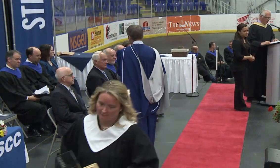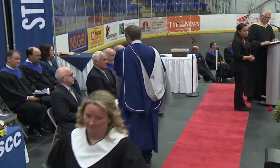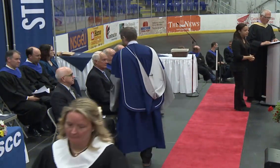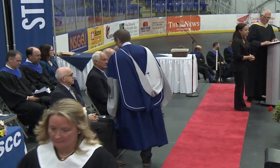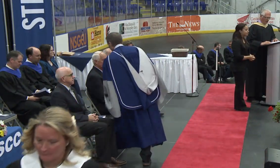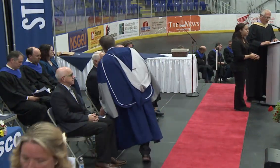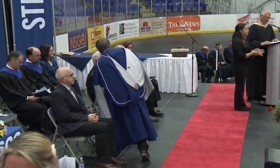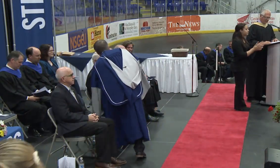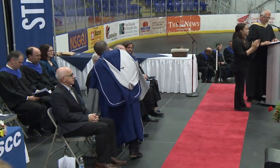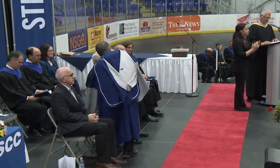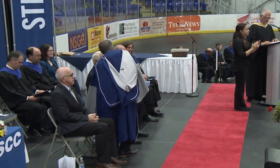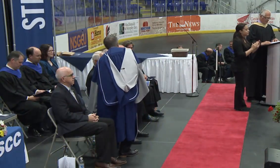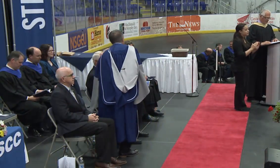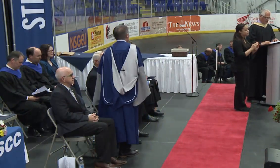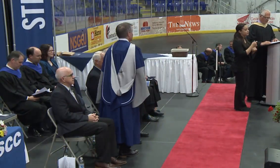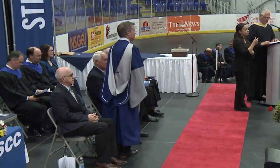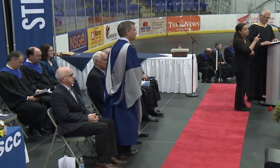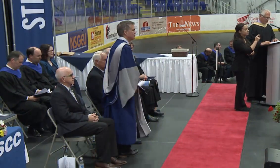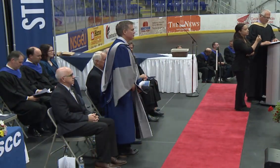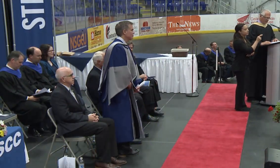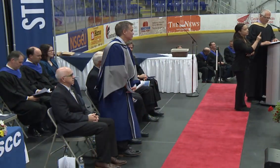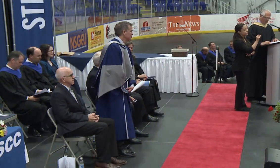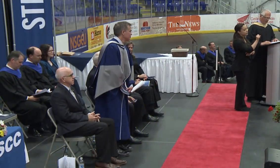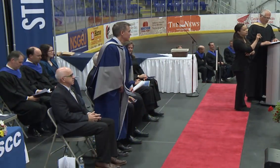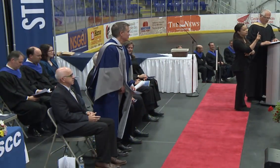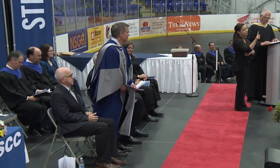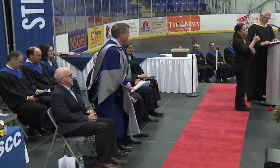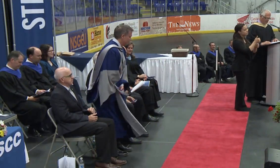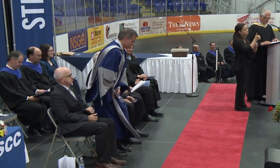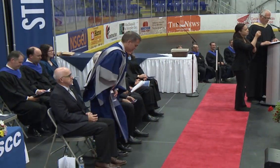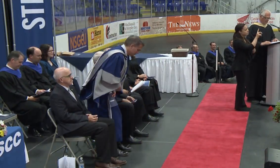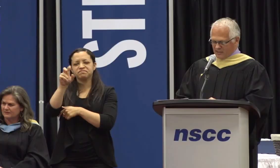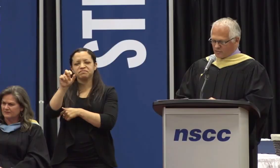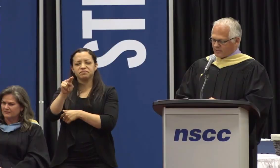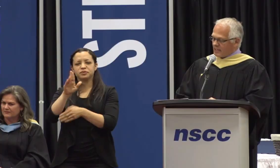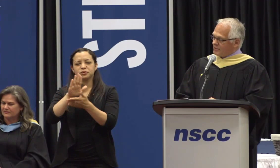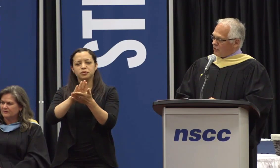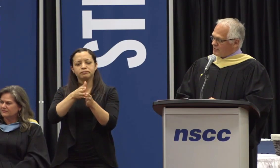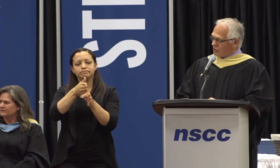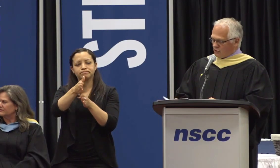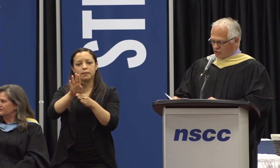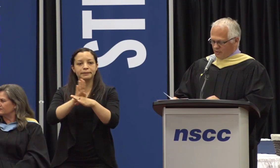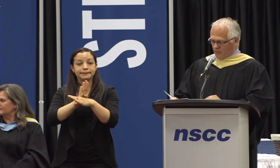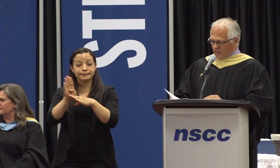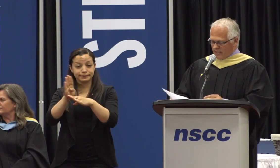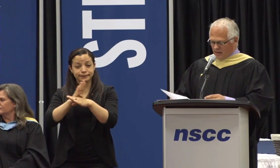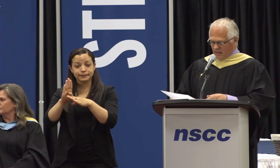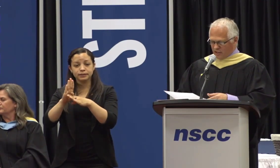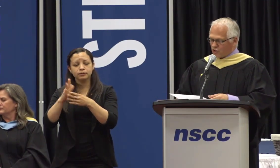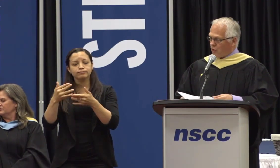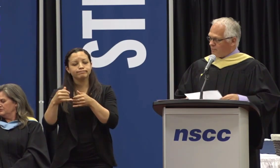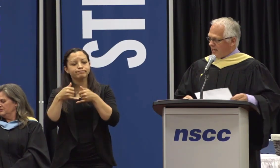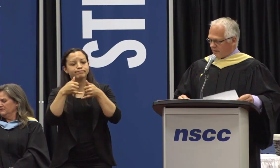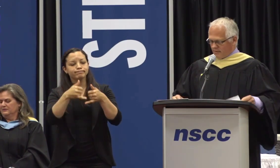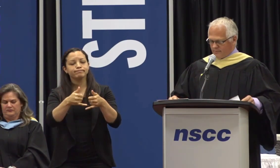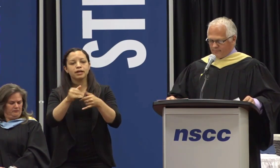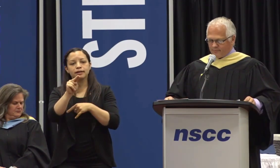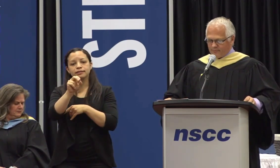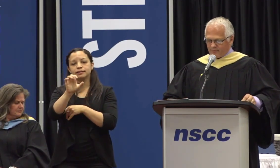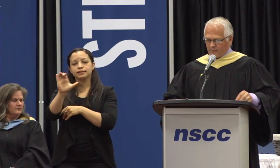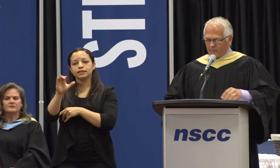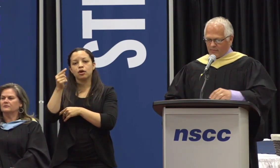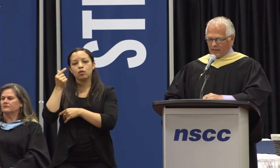I would welcome Greg Russell, Dean of the School of Business, to come forward to the front of the stage to present the Nova Scotia Community College Gold Medal.